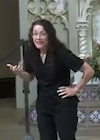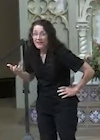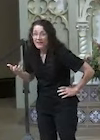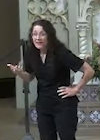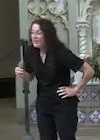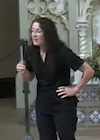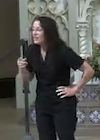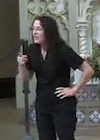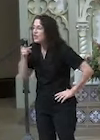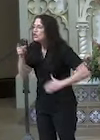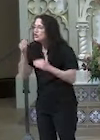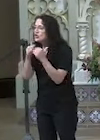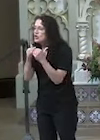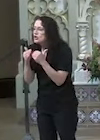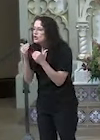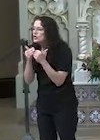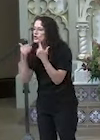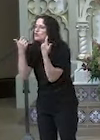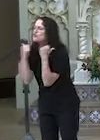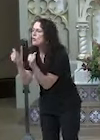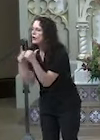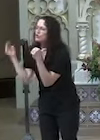You're trying to do everything correctly.